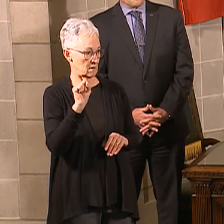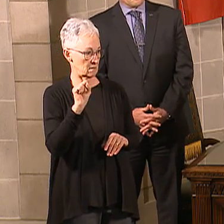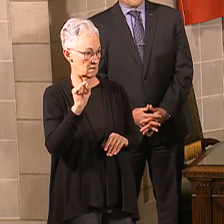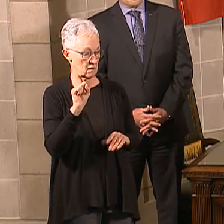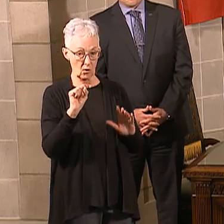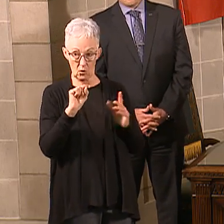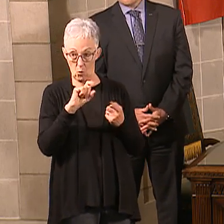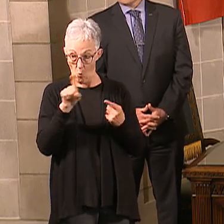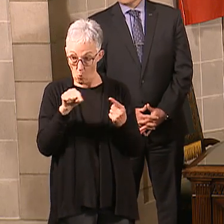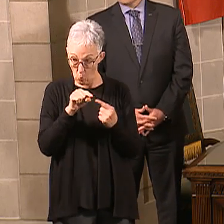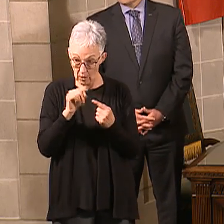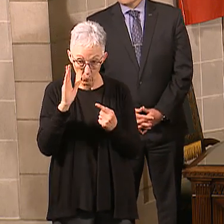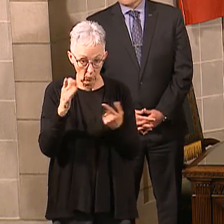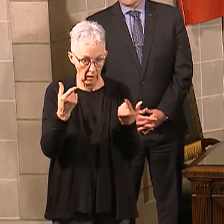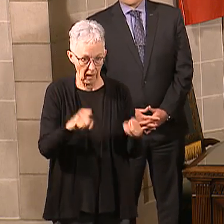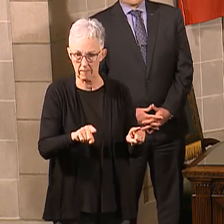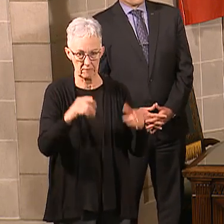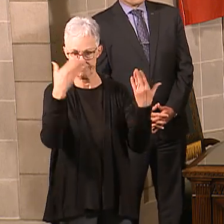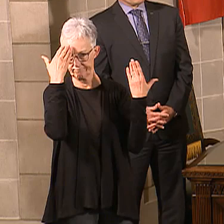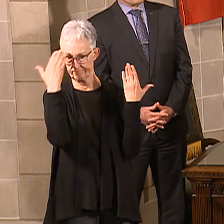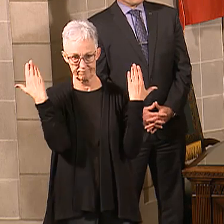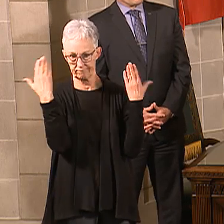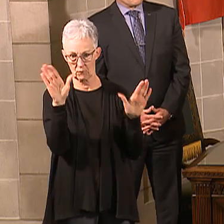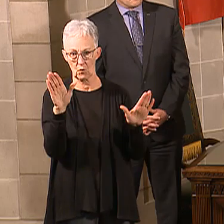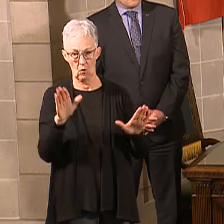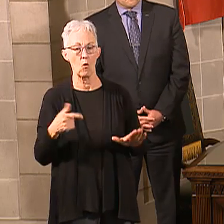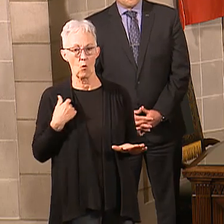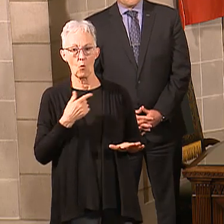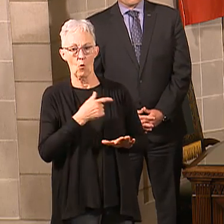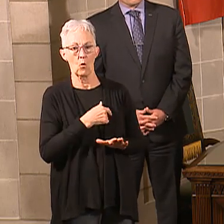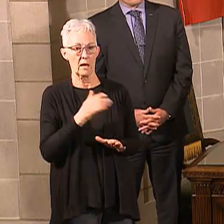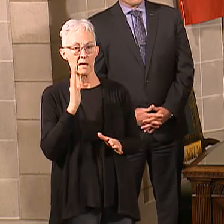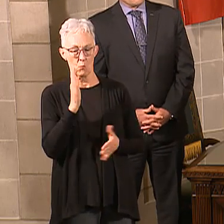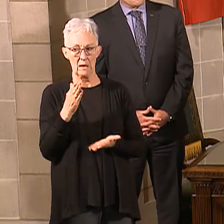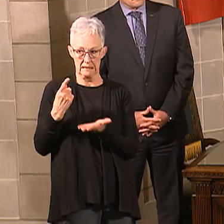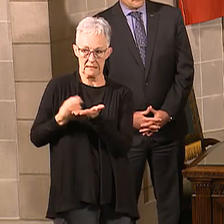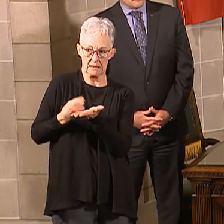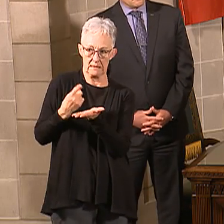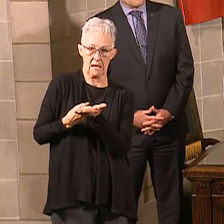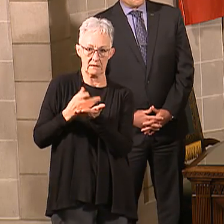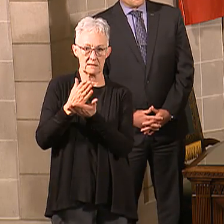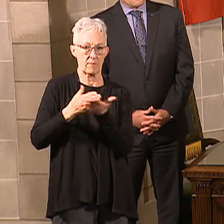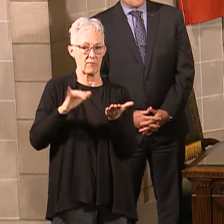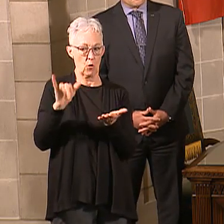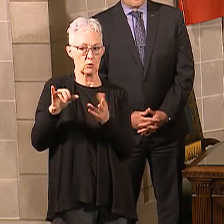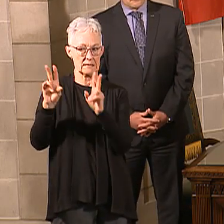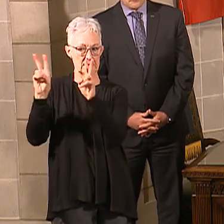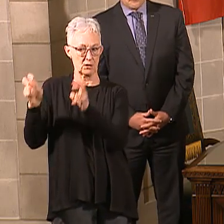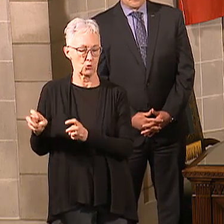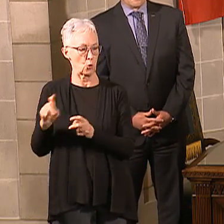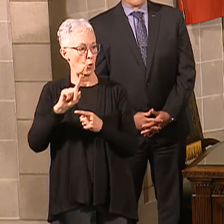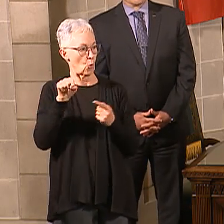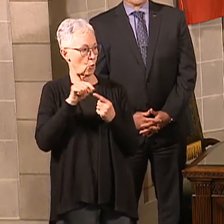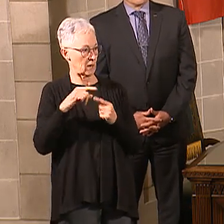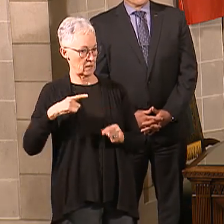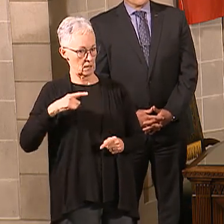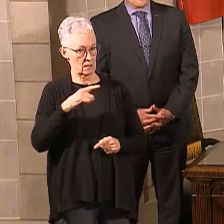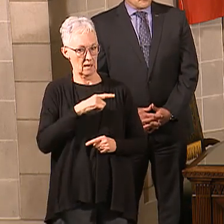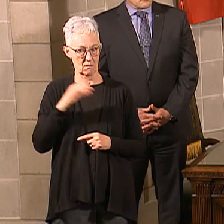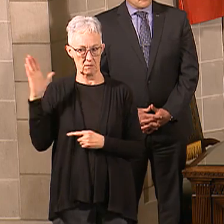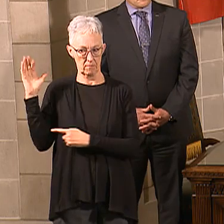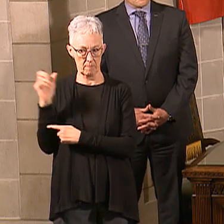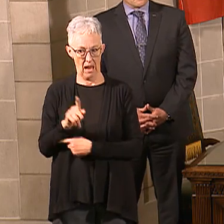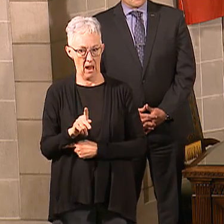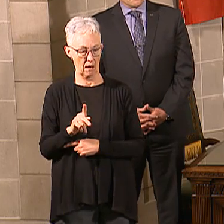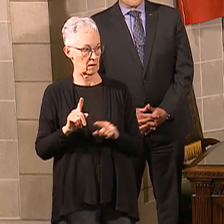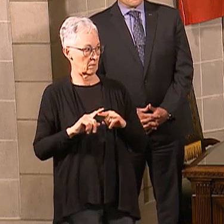this. The legislature will come back, and we will address some of these other issues that we have, like property taxes. But at this point, our top priority in the state is going to